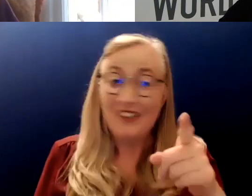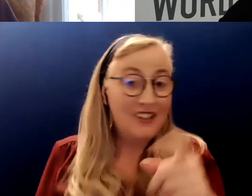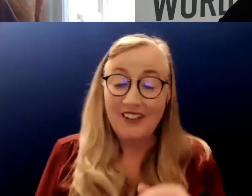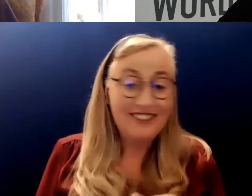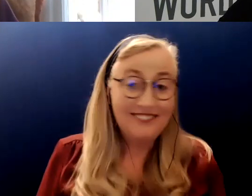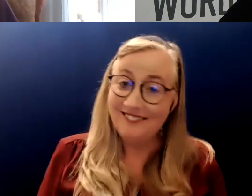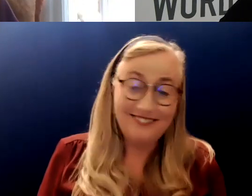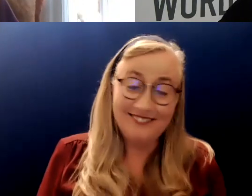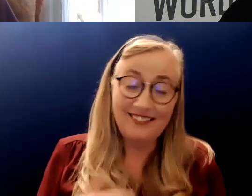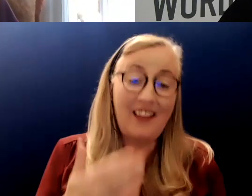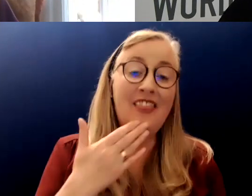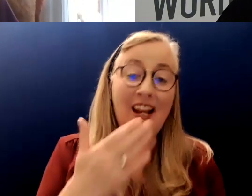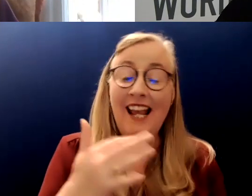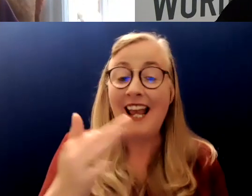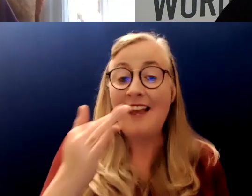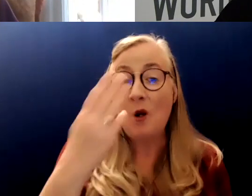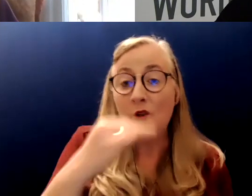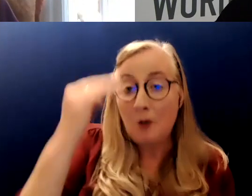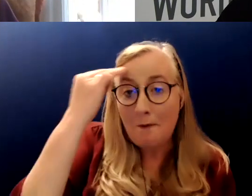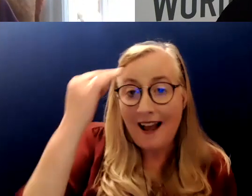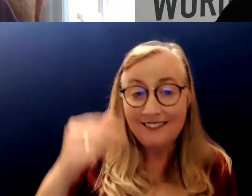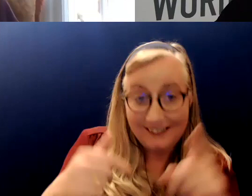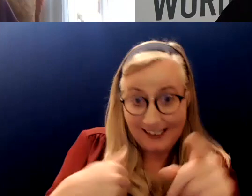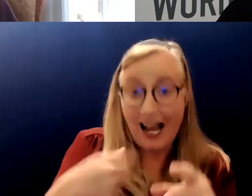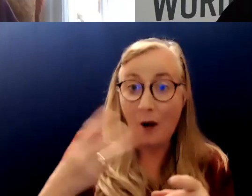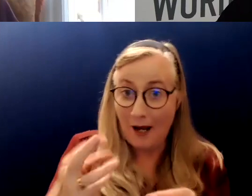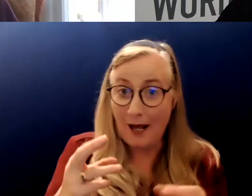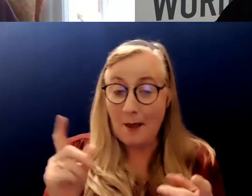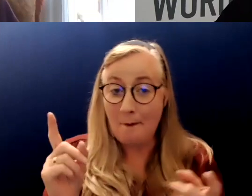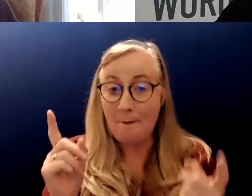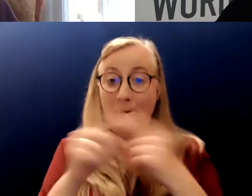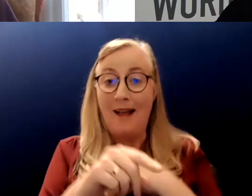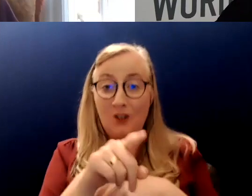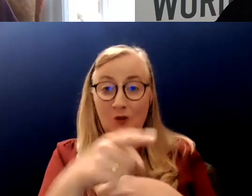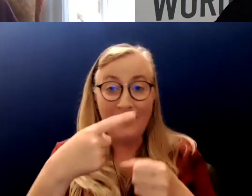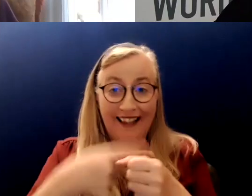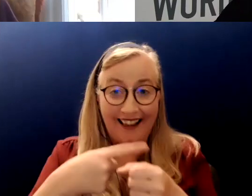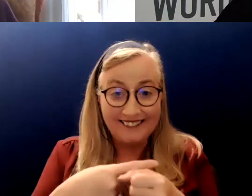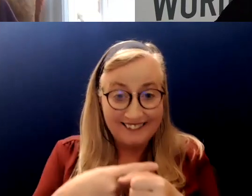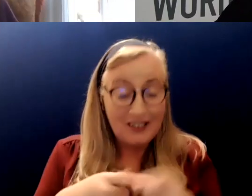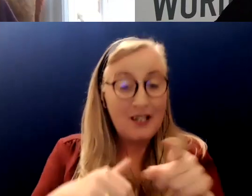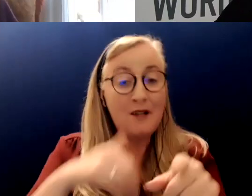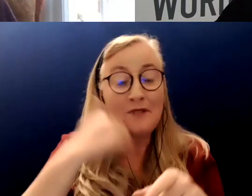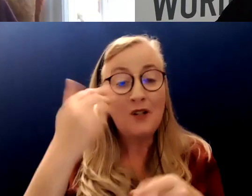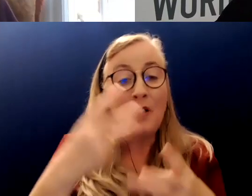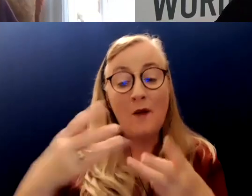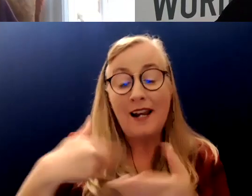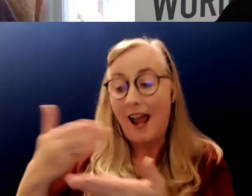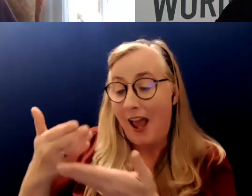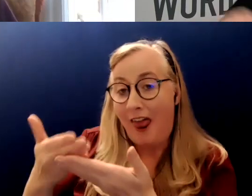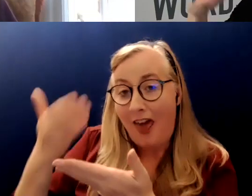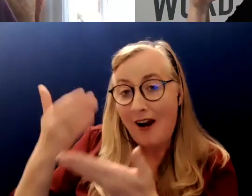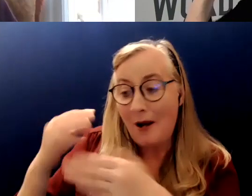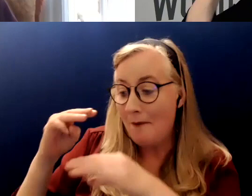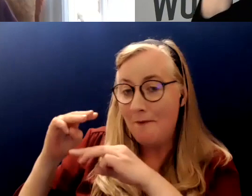that. And if you don't mind, Millie, I will come back to you, because I will have different questions as I learn more and more. As